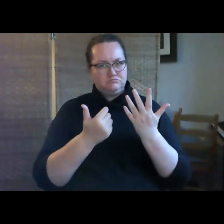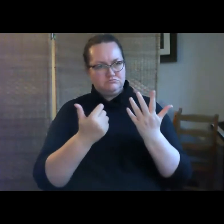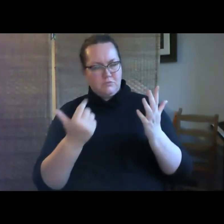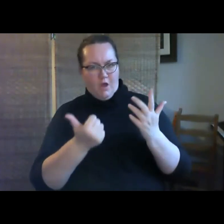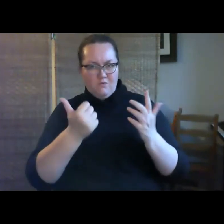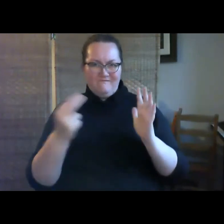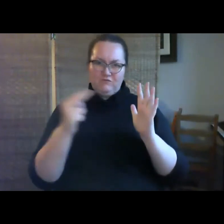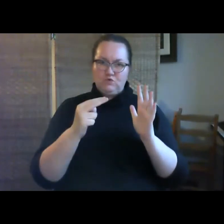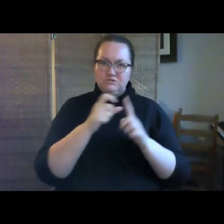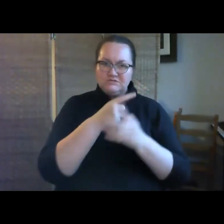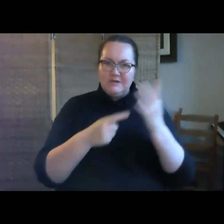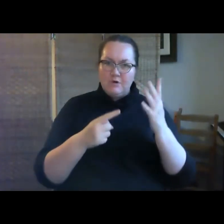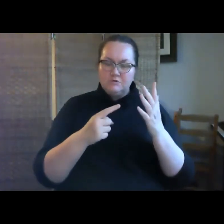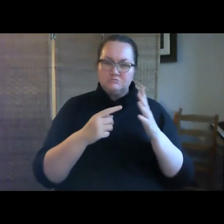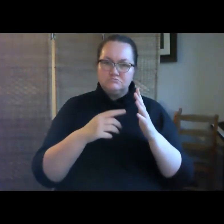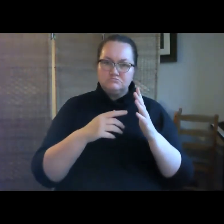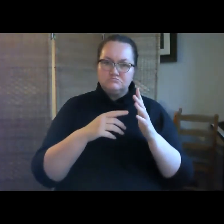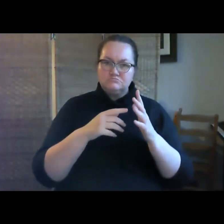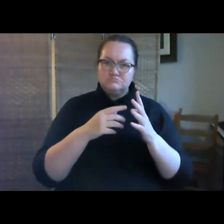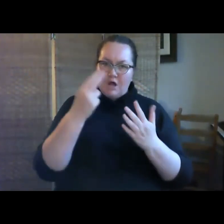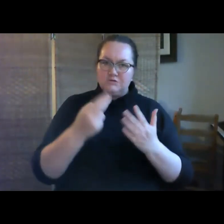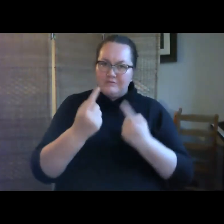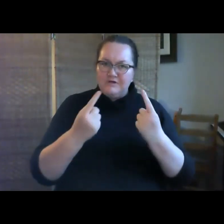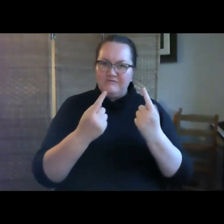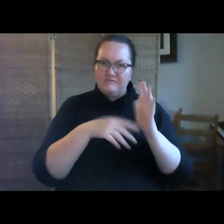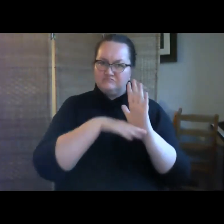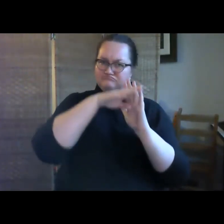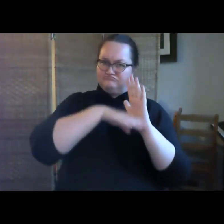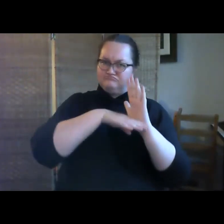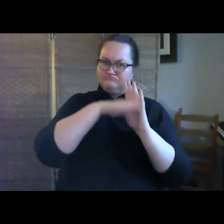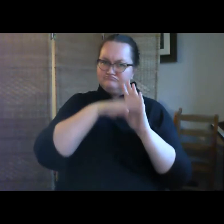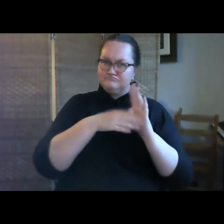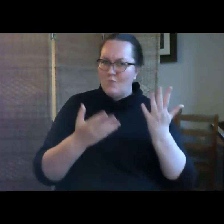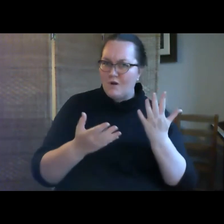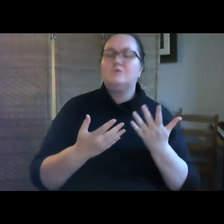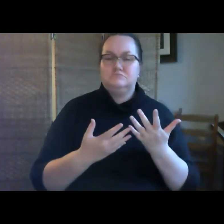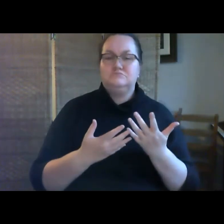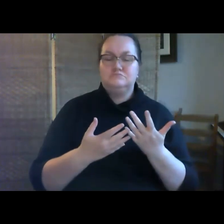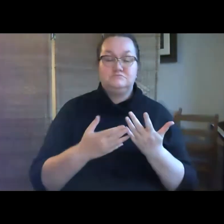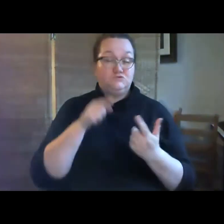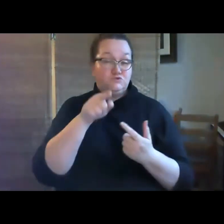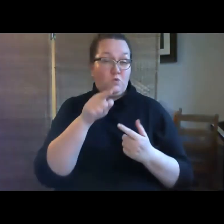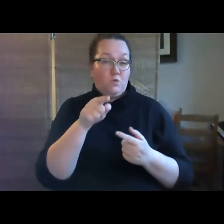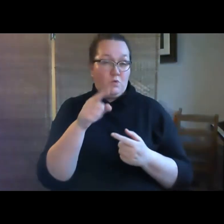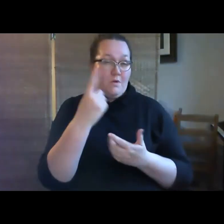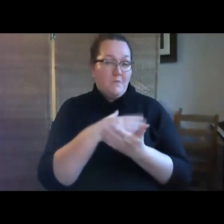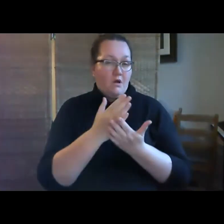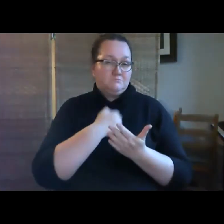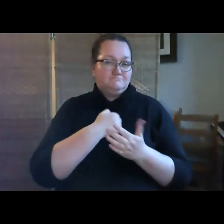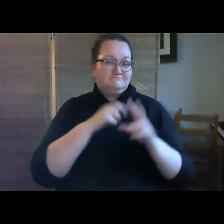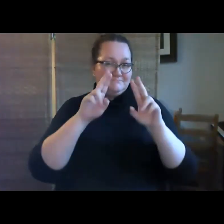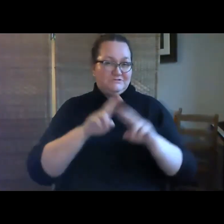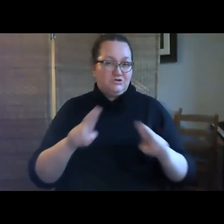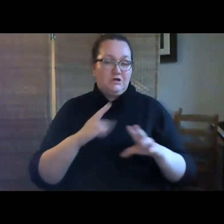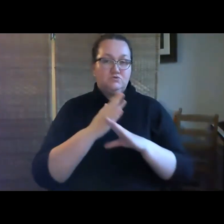disabled artists. So I guess that's one aspect of working internationally for me, is that quite often the work